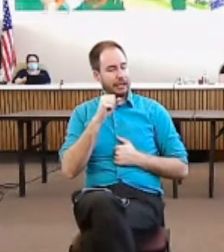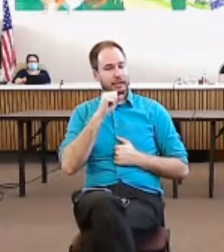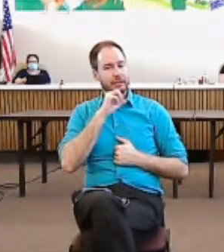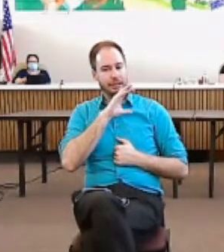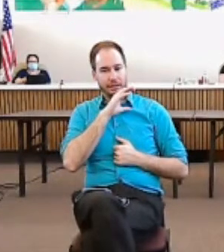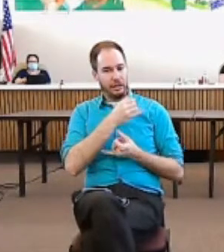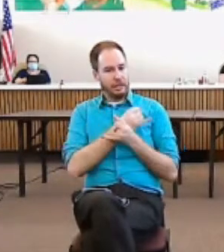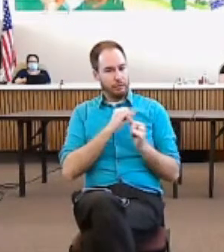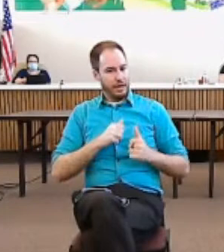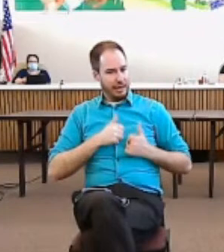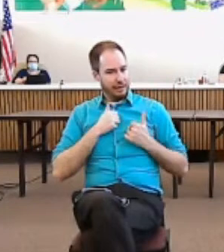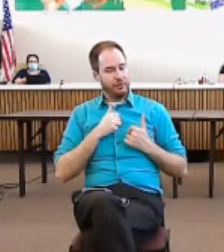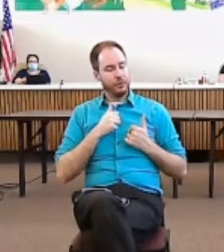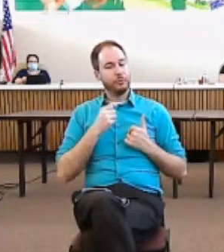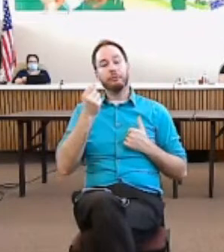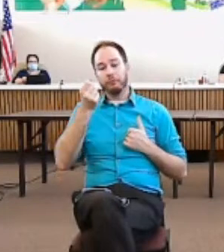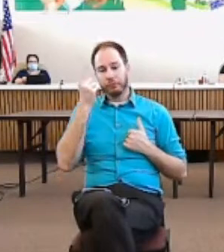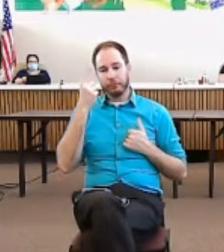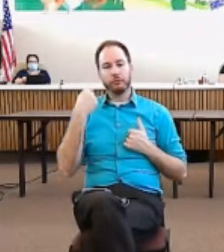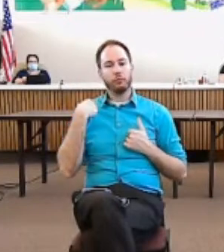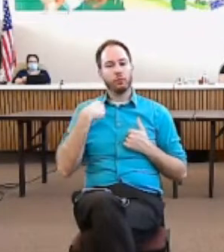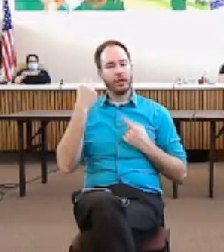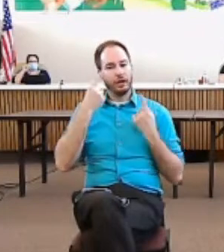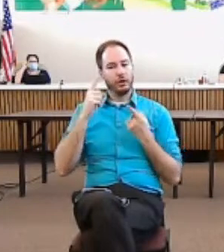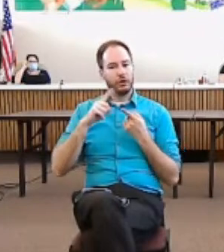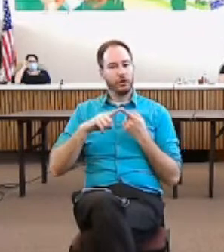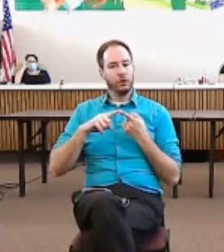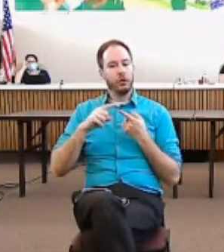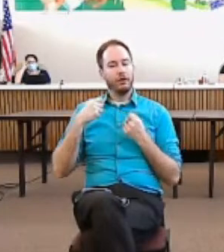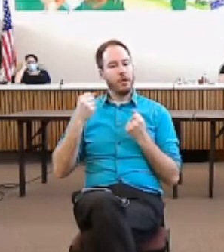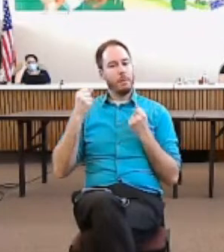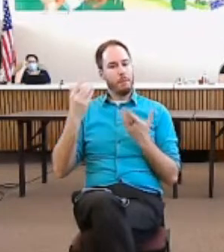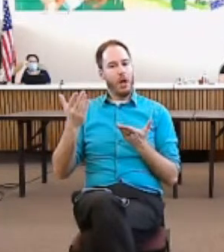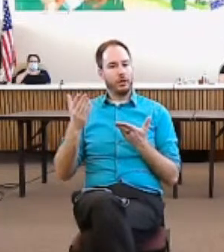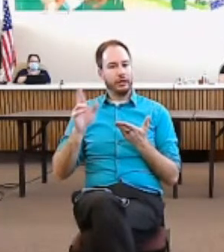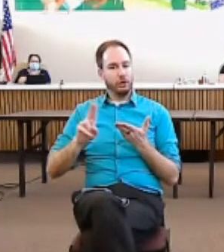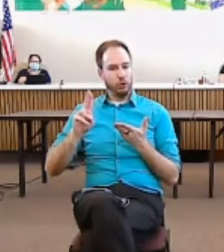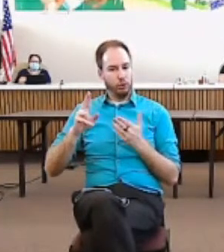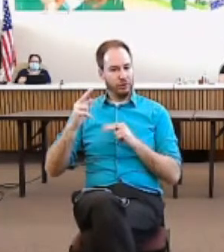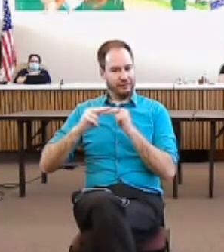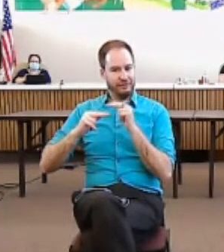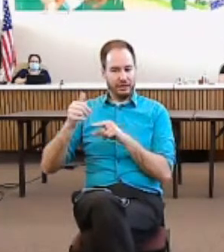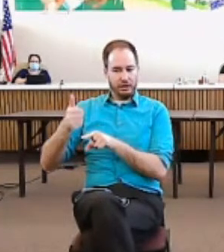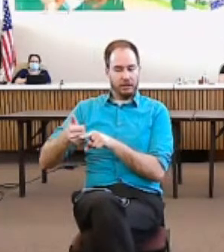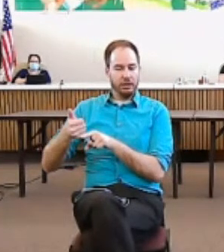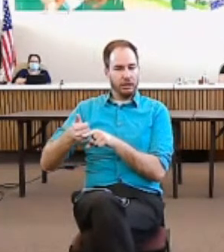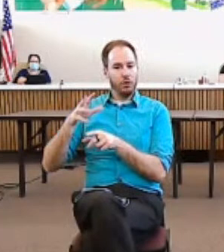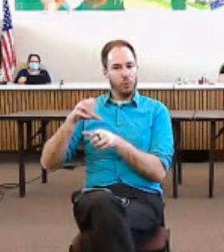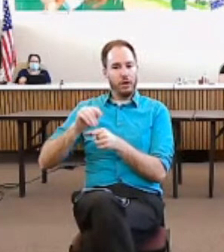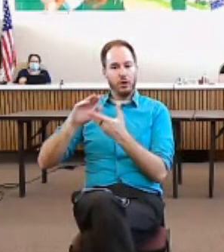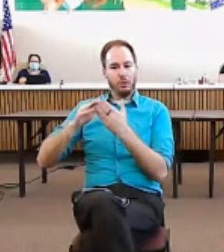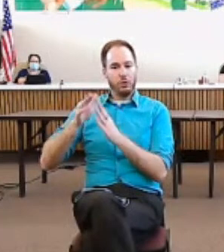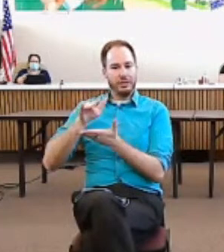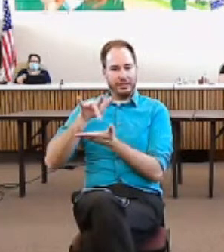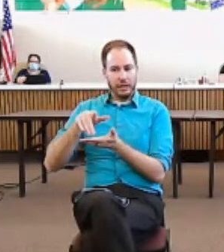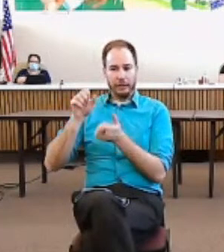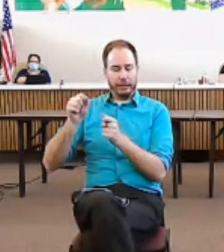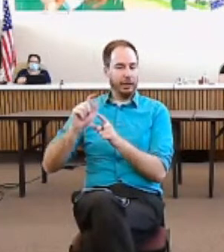living Very good. with we're thinking about a multi-use facility in the community center, which